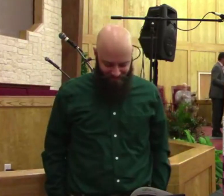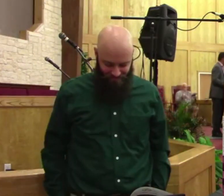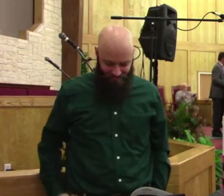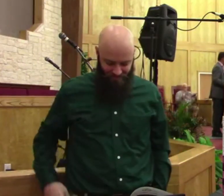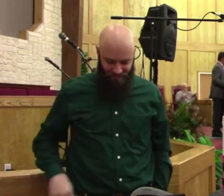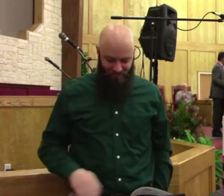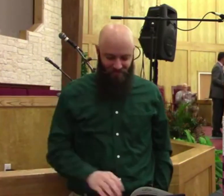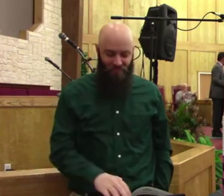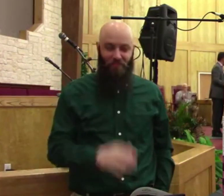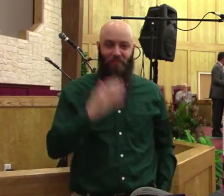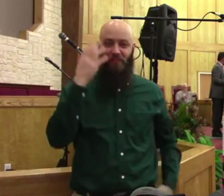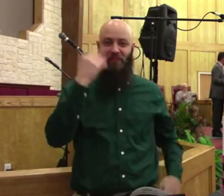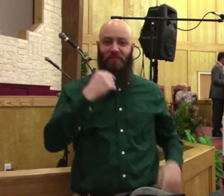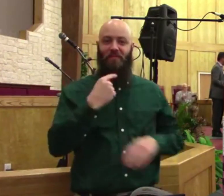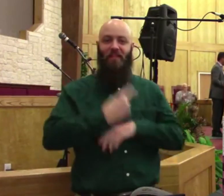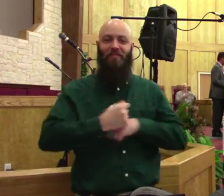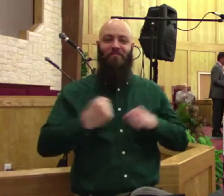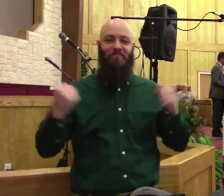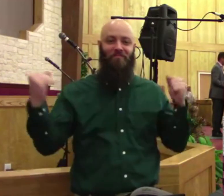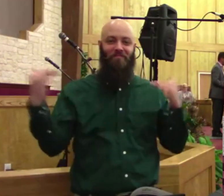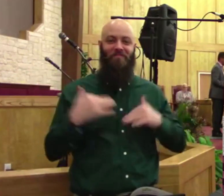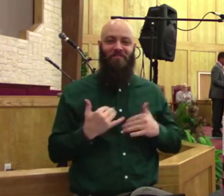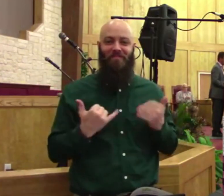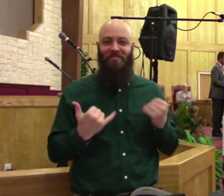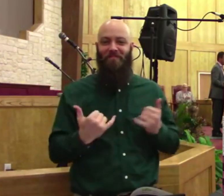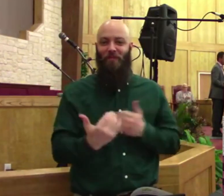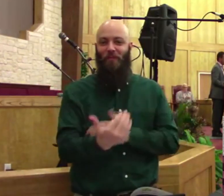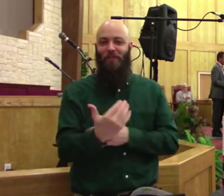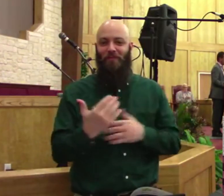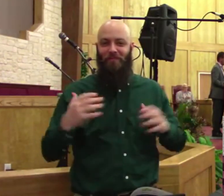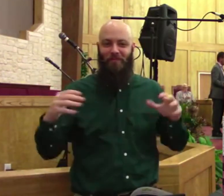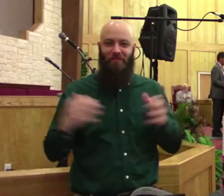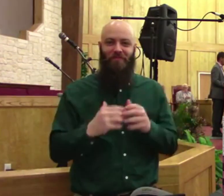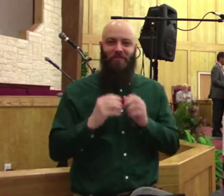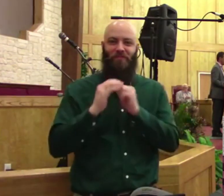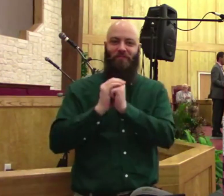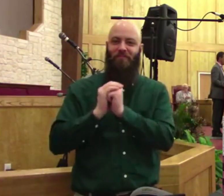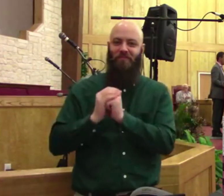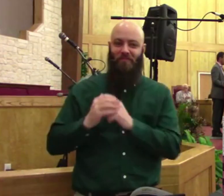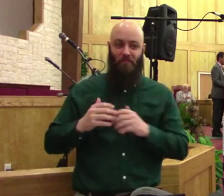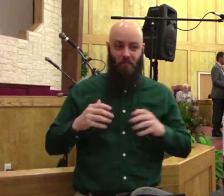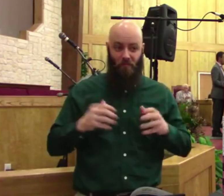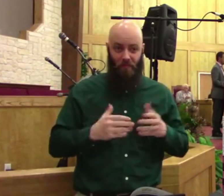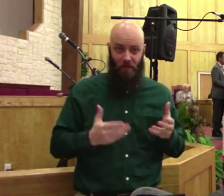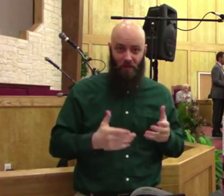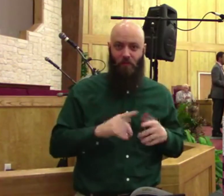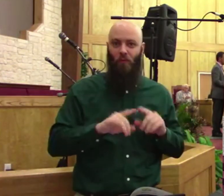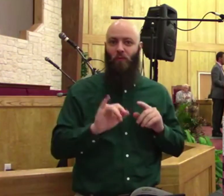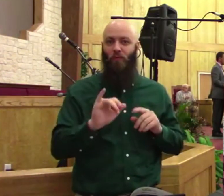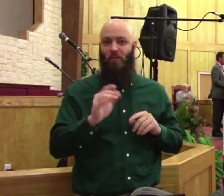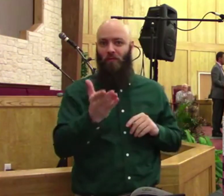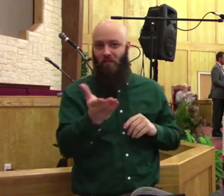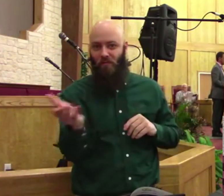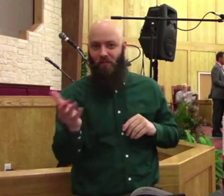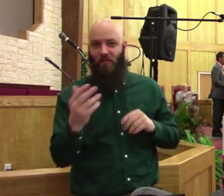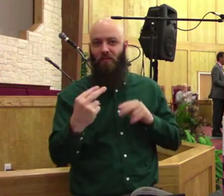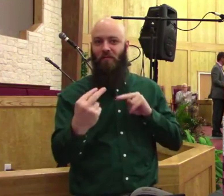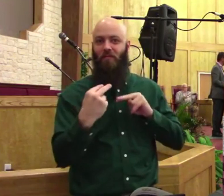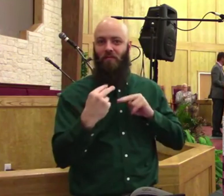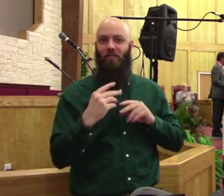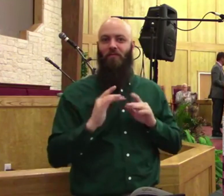It's a beautiful day to be gathered this morning to worship here, and if you're at your home, worship with your